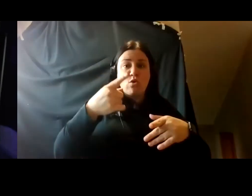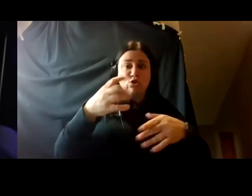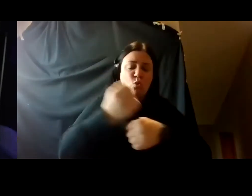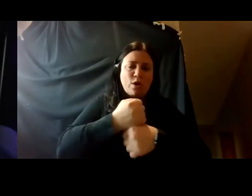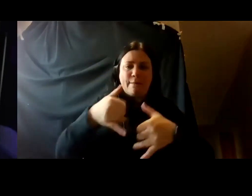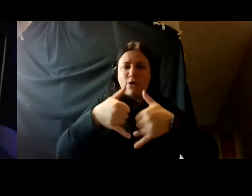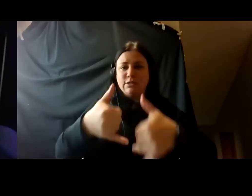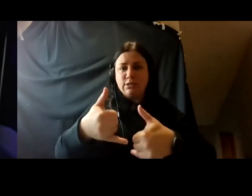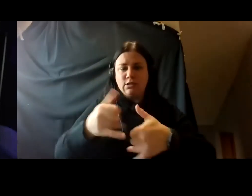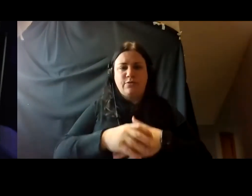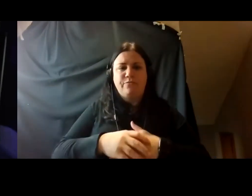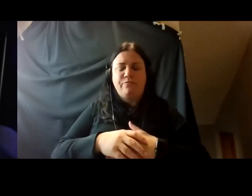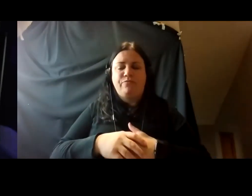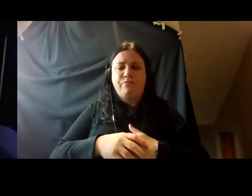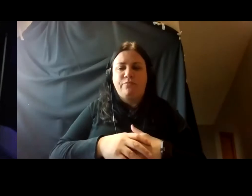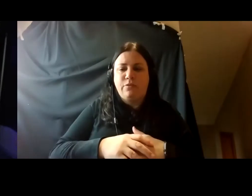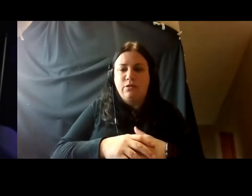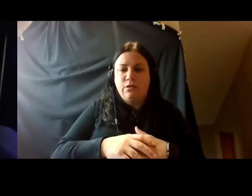trading for the big one. I'll show you.